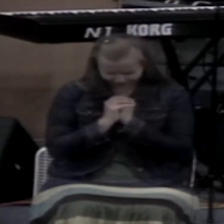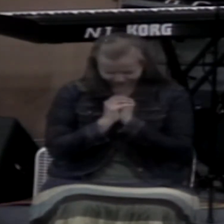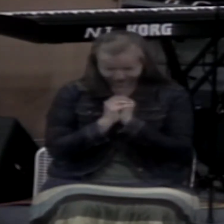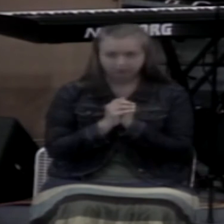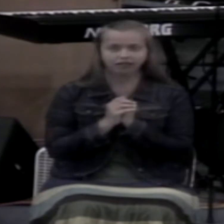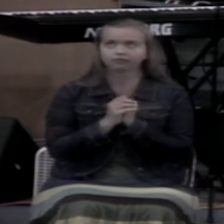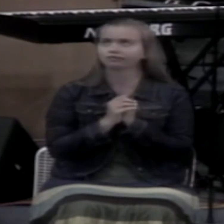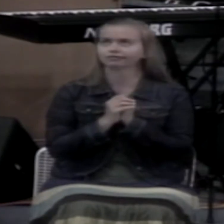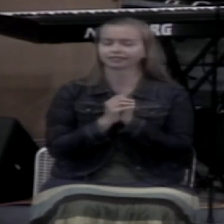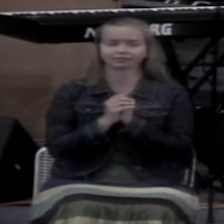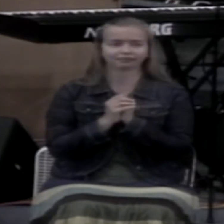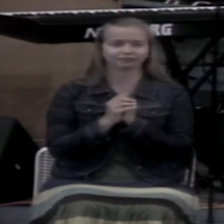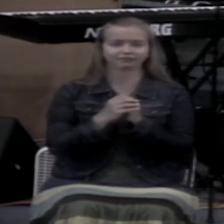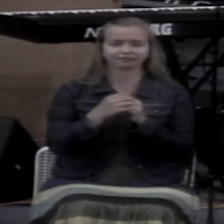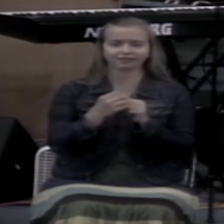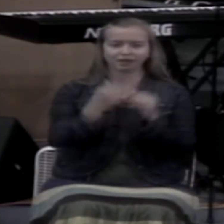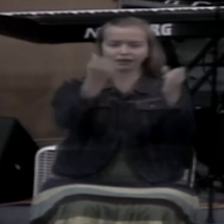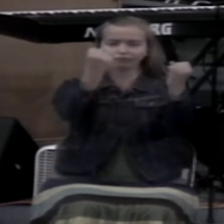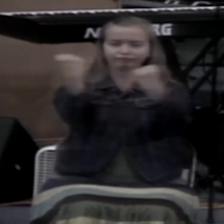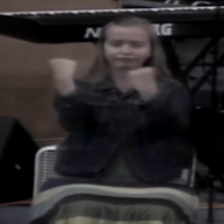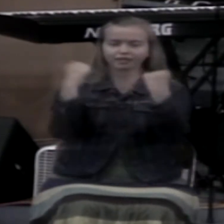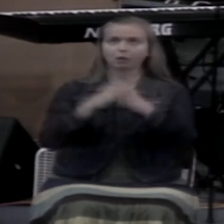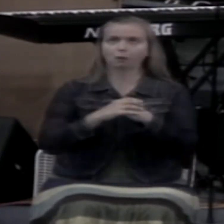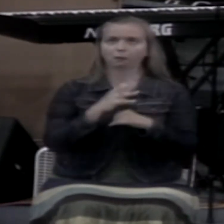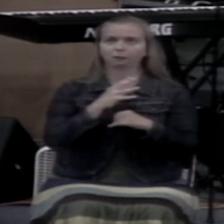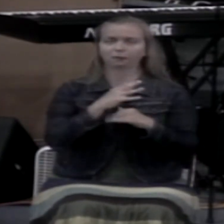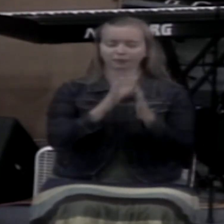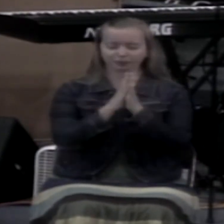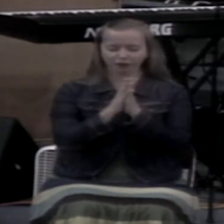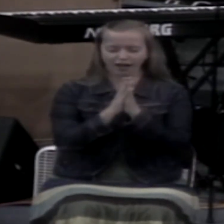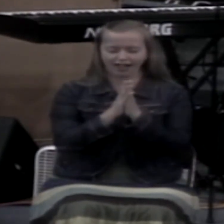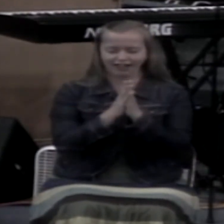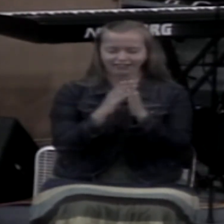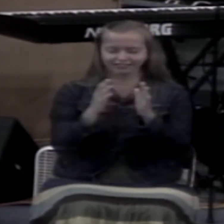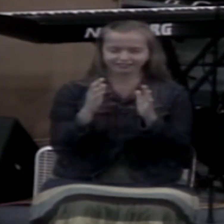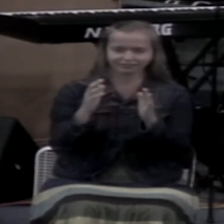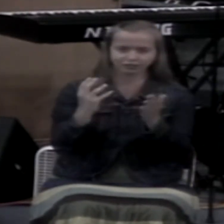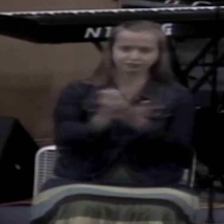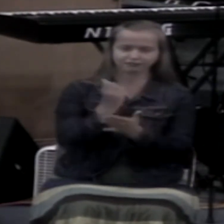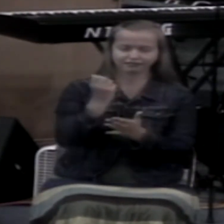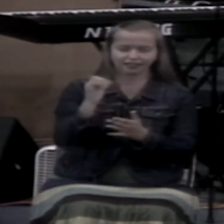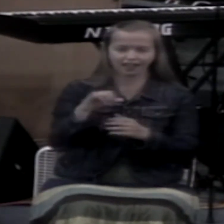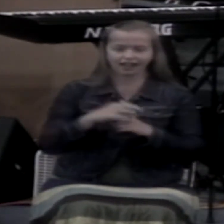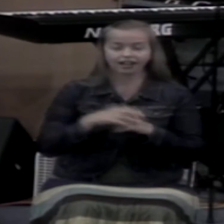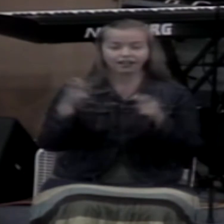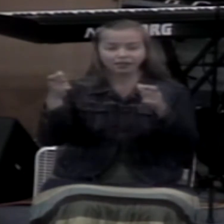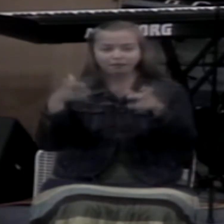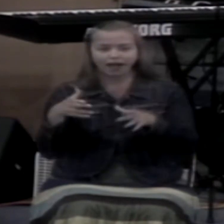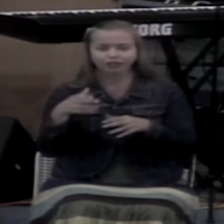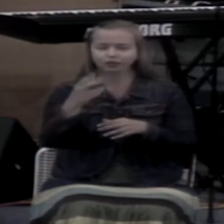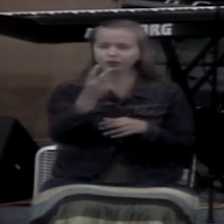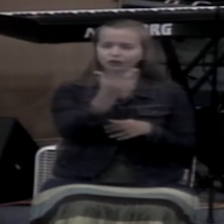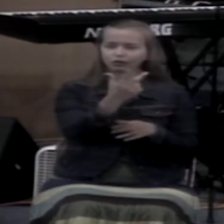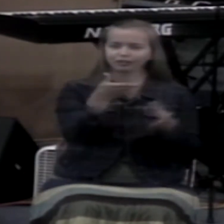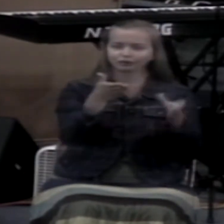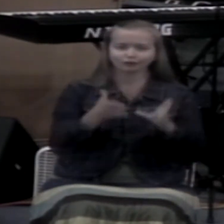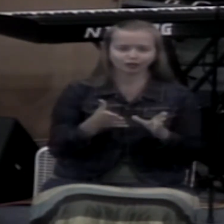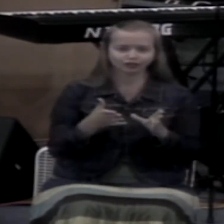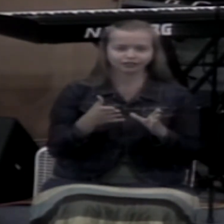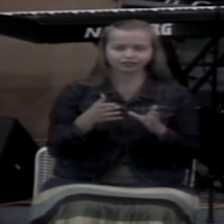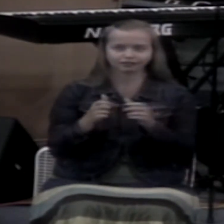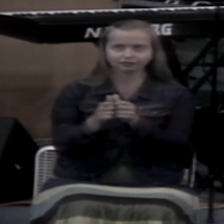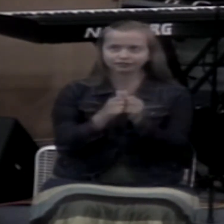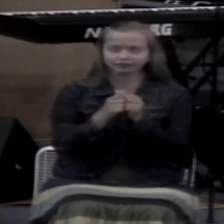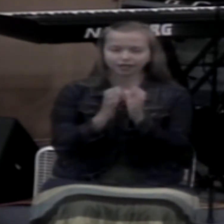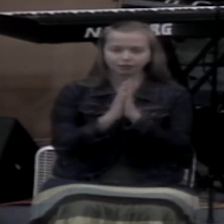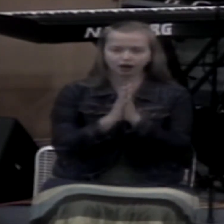prayed. The manager, along with two or three of the servers, they began to pray right then.